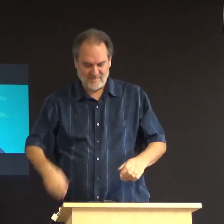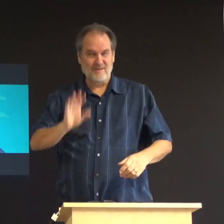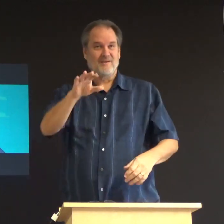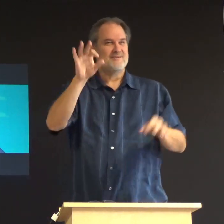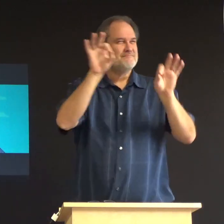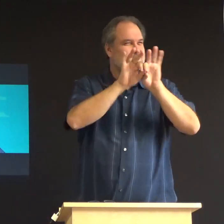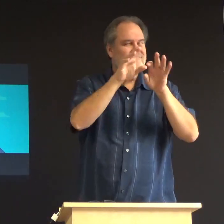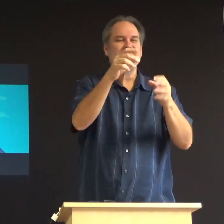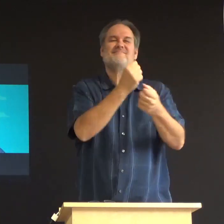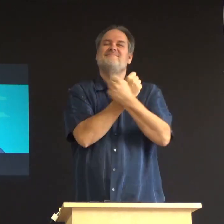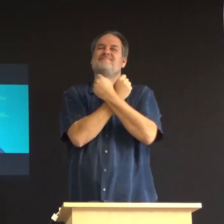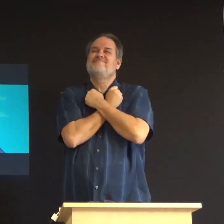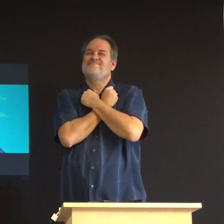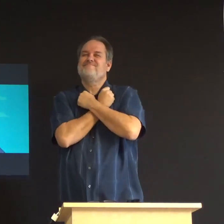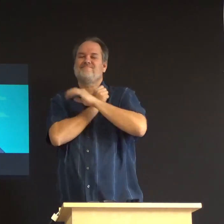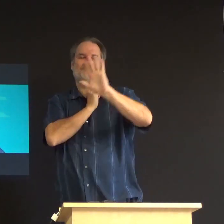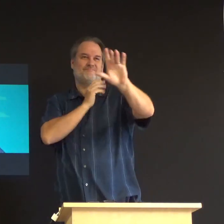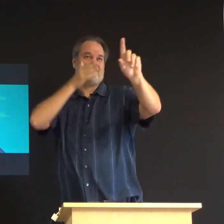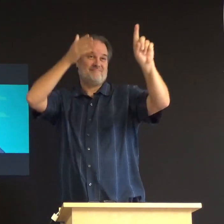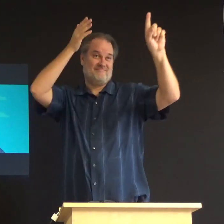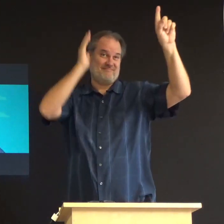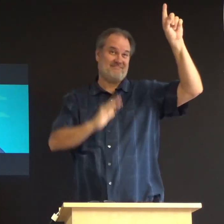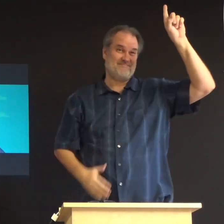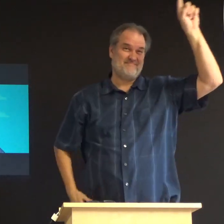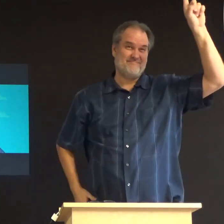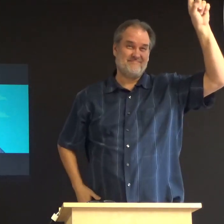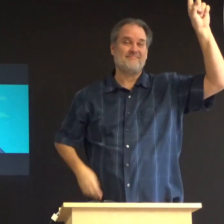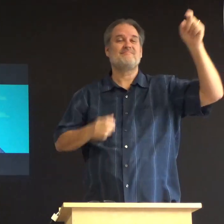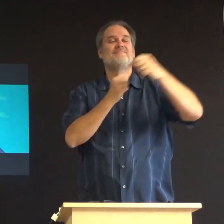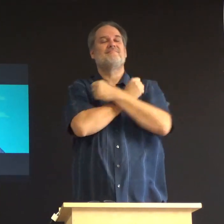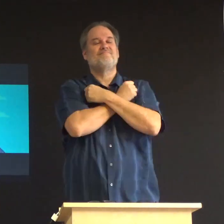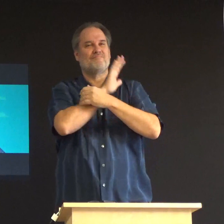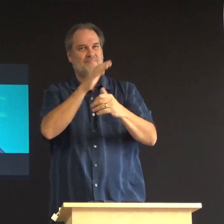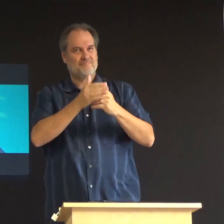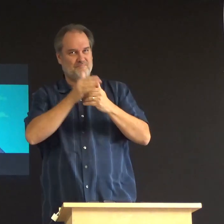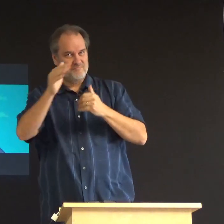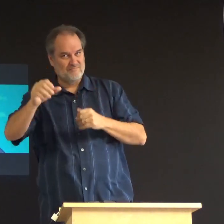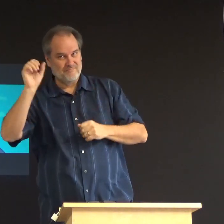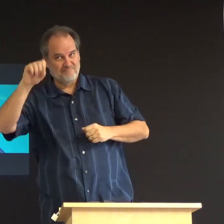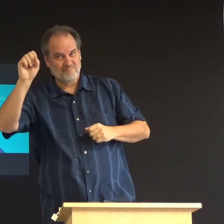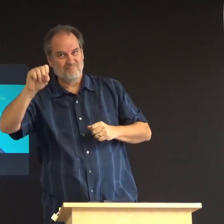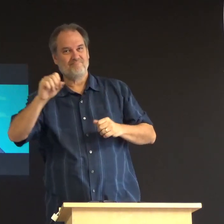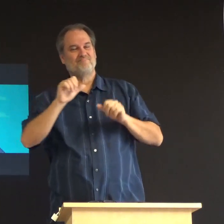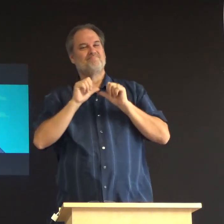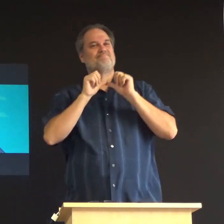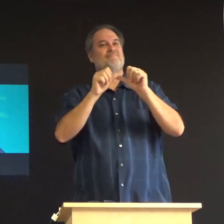It's important that we love God first. Love our neighbors, yes.